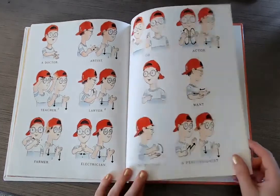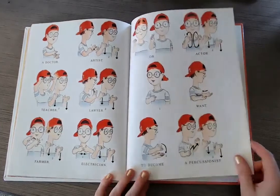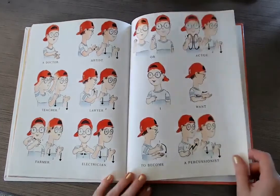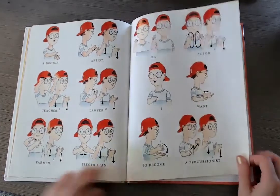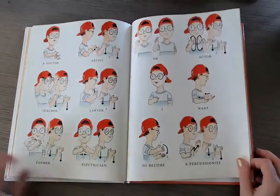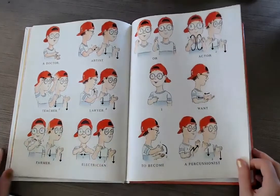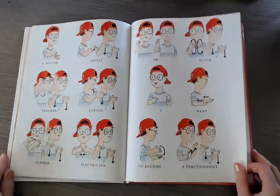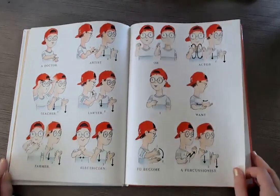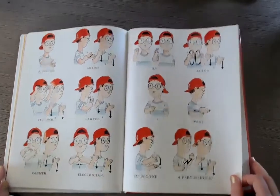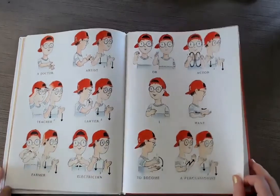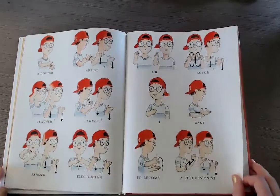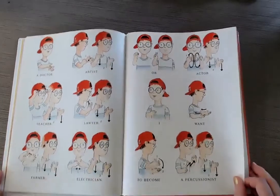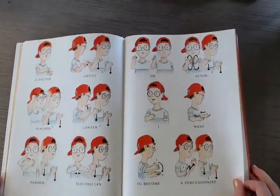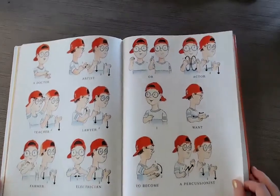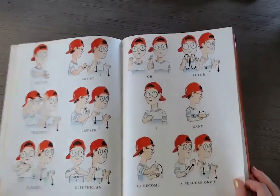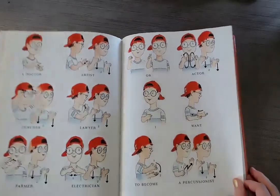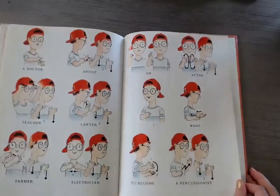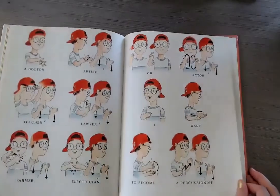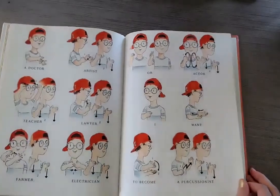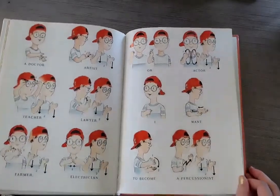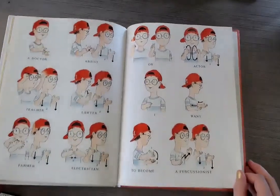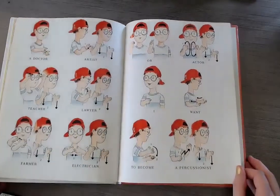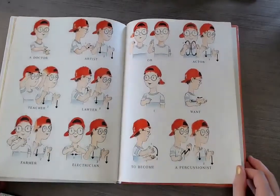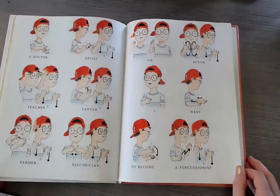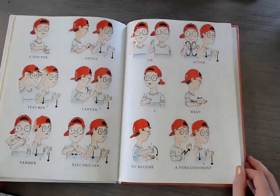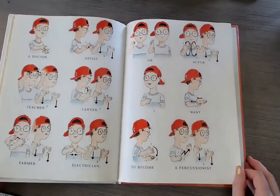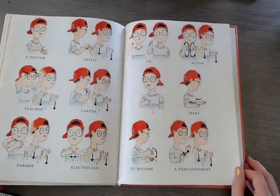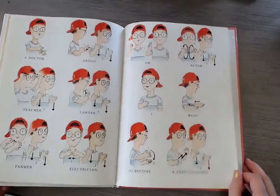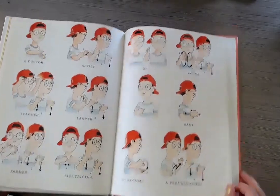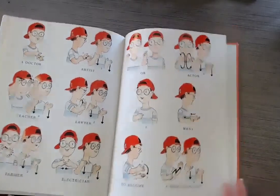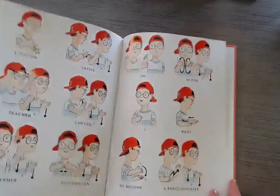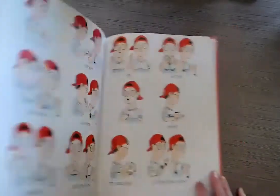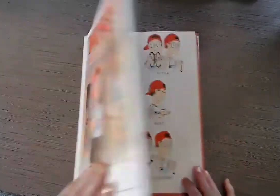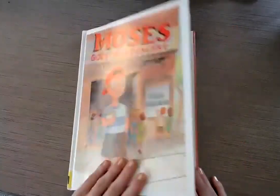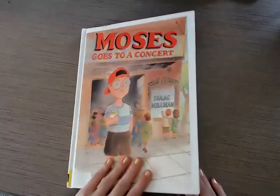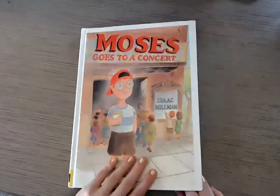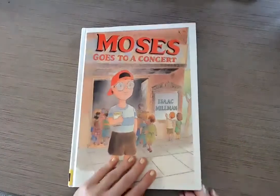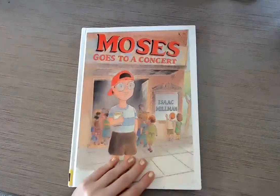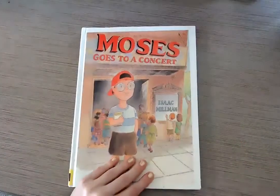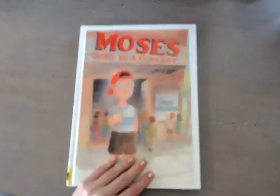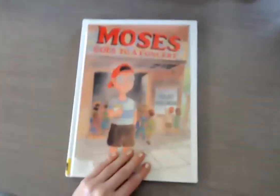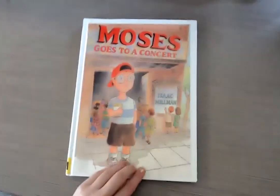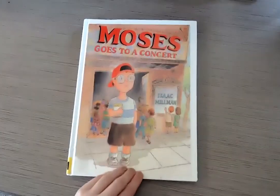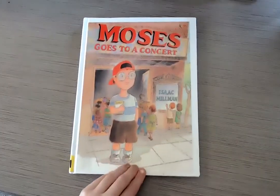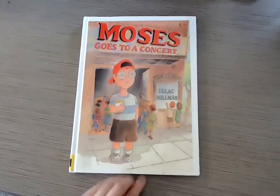I think Moses will do a great job at becoming a percussionist, don't you? That's the end of that story,